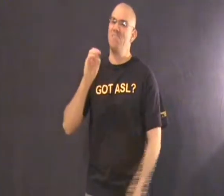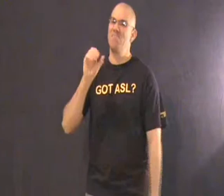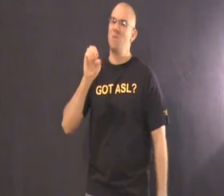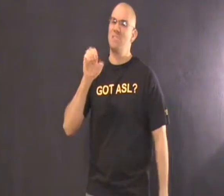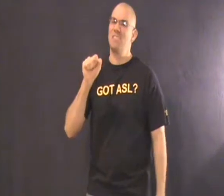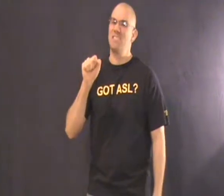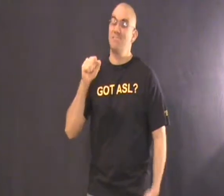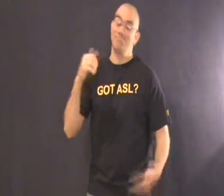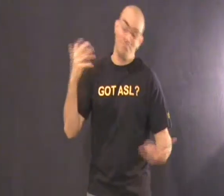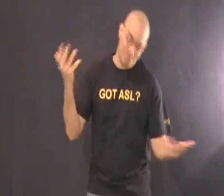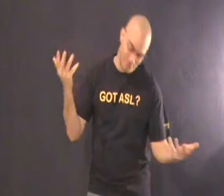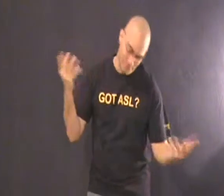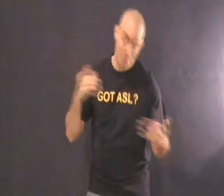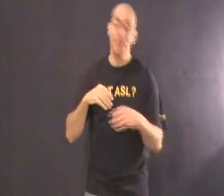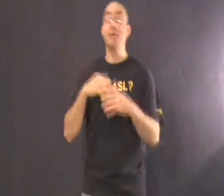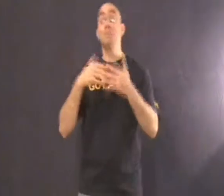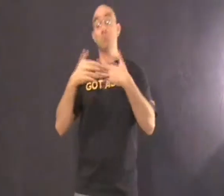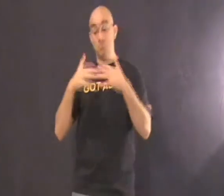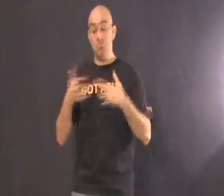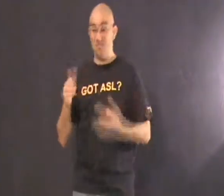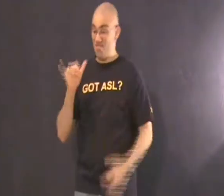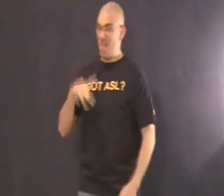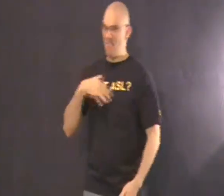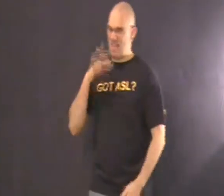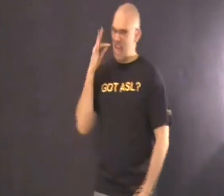That's why I should have named him Moses.